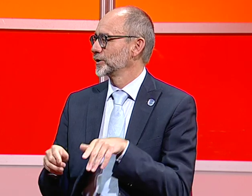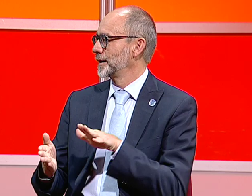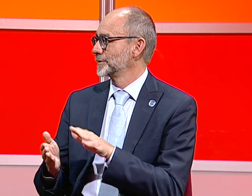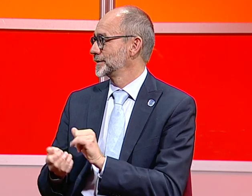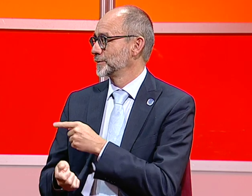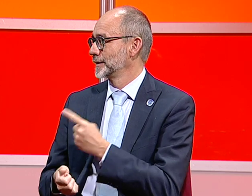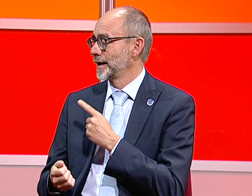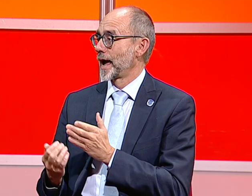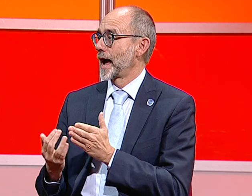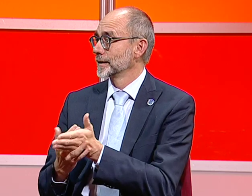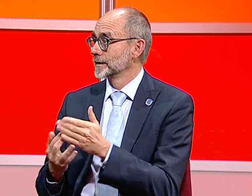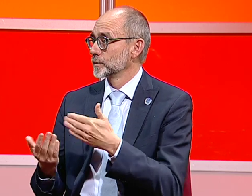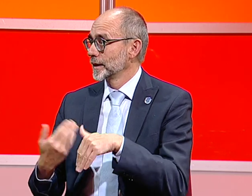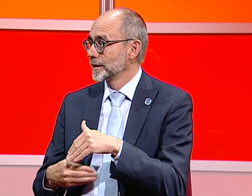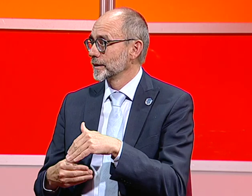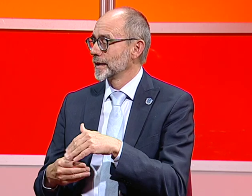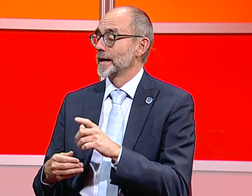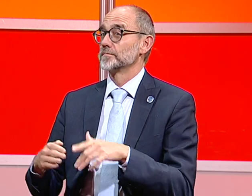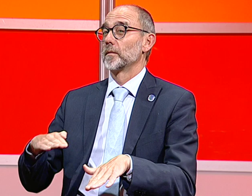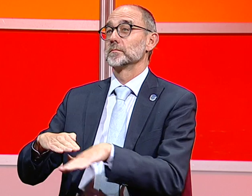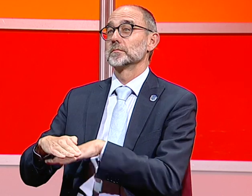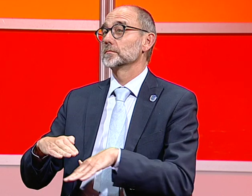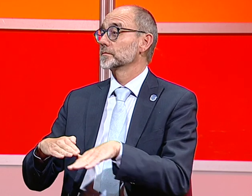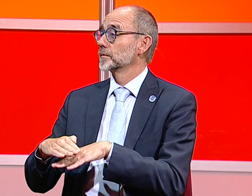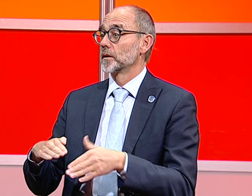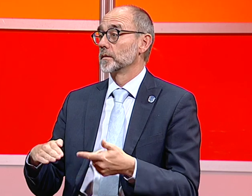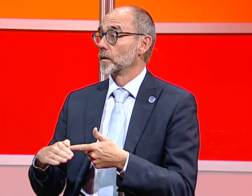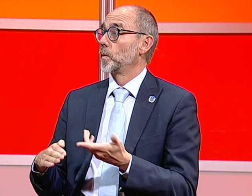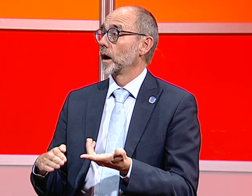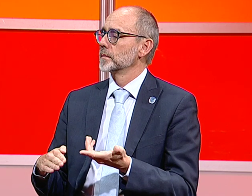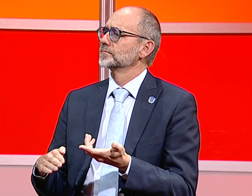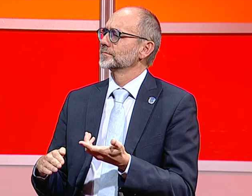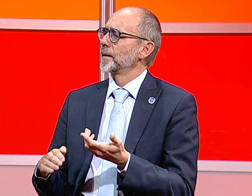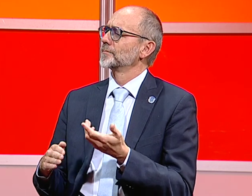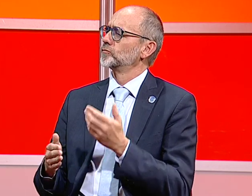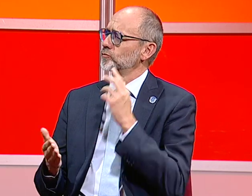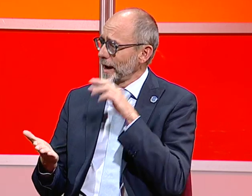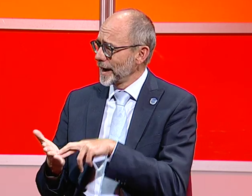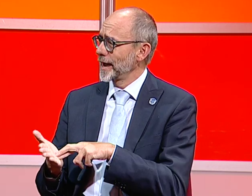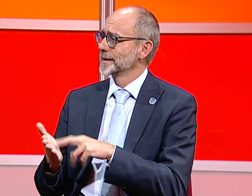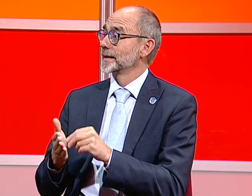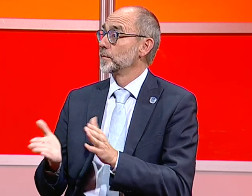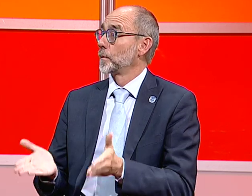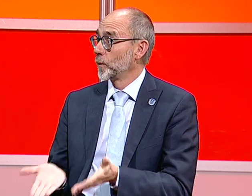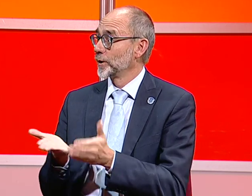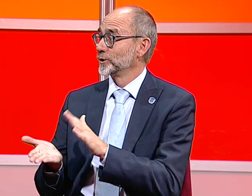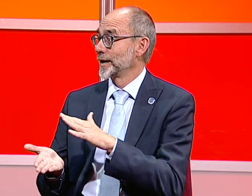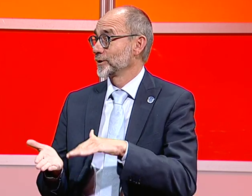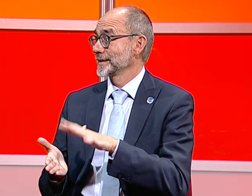to discuss, various other things, human rights issues, etc. And the absolute basics is that we need